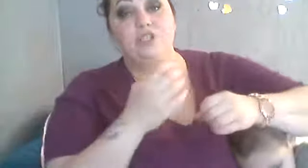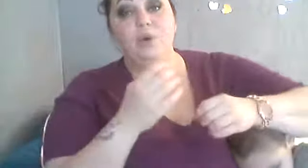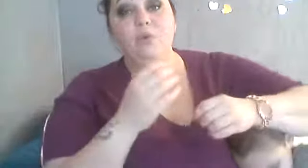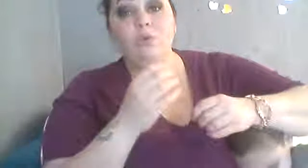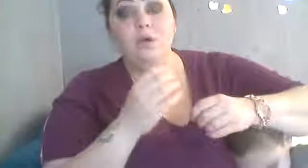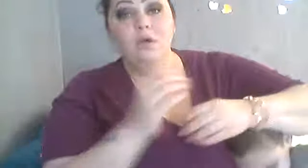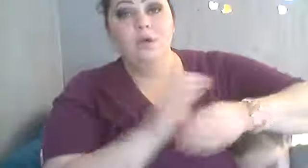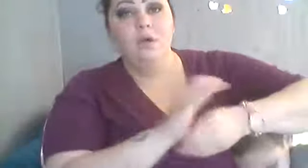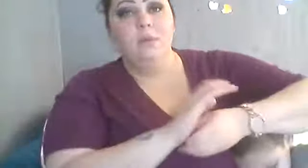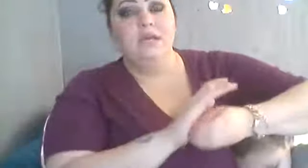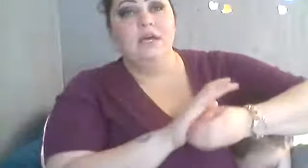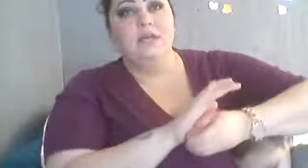show because